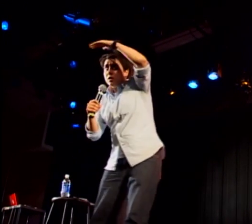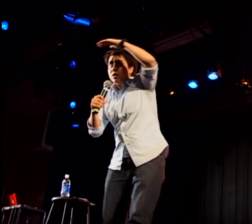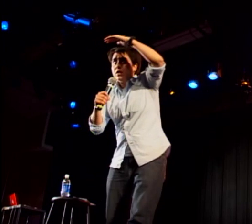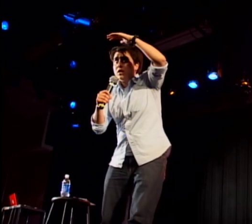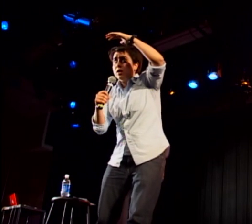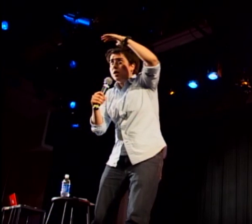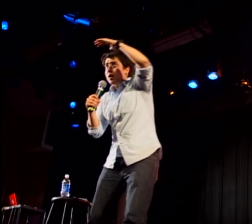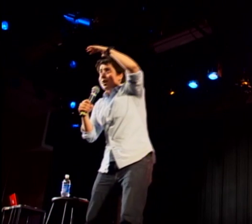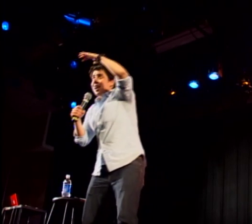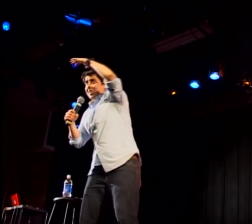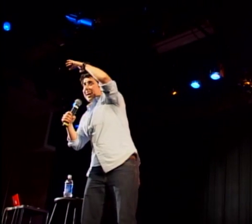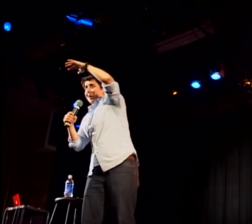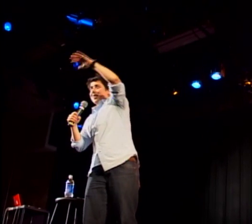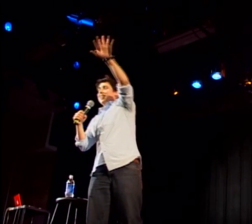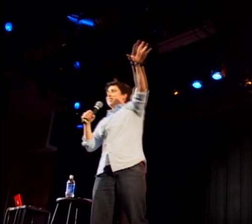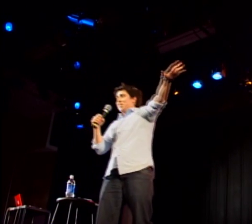weird.